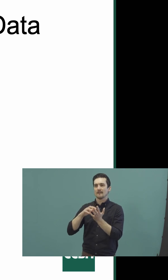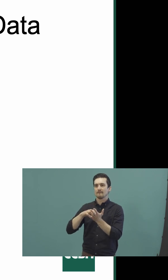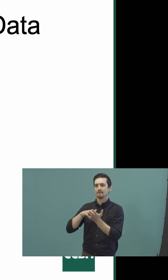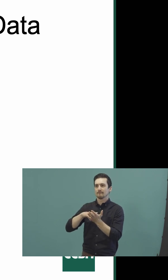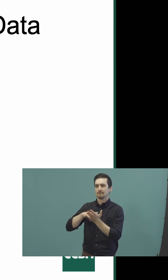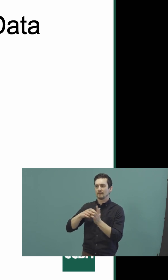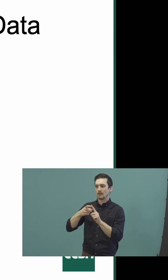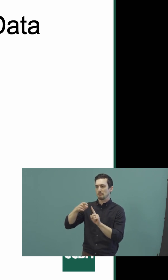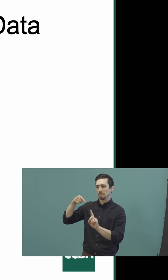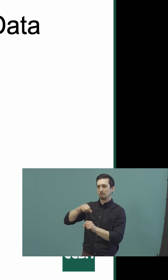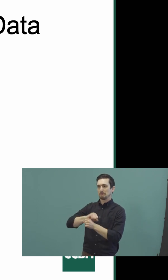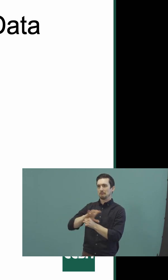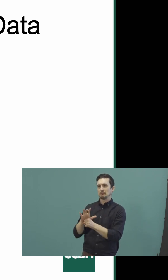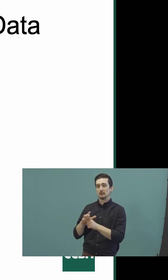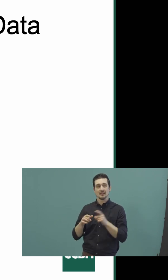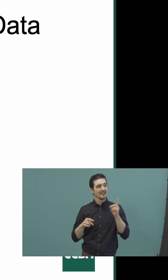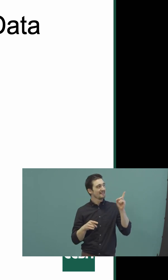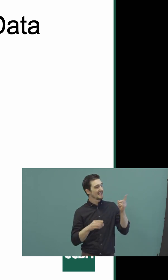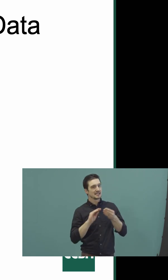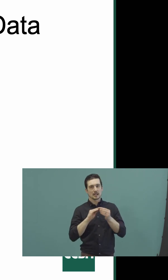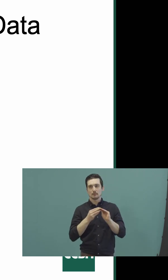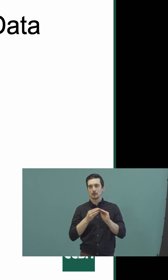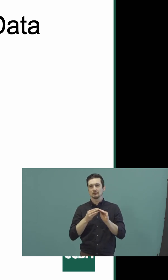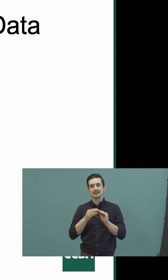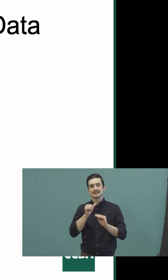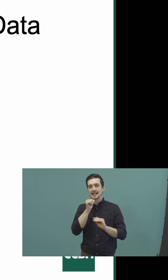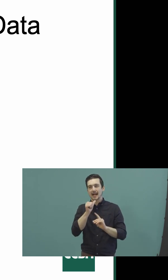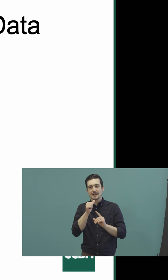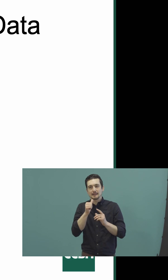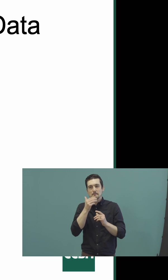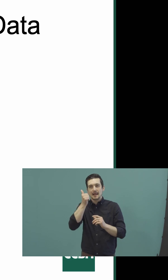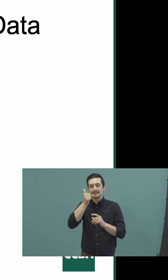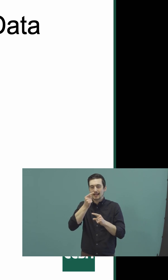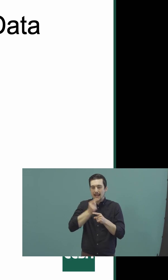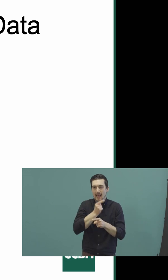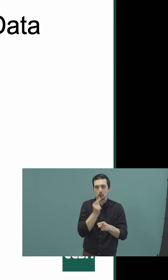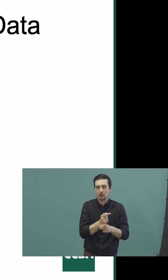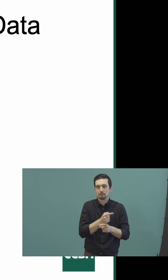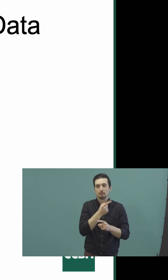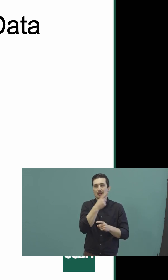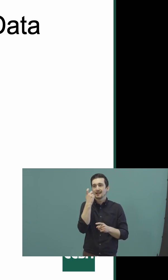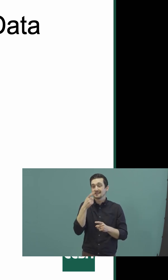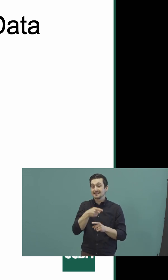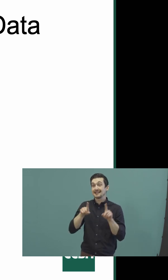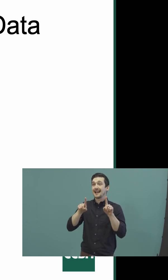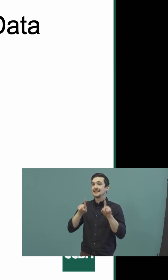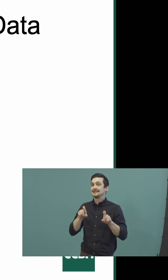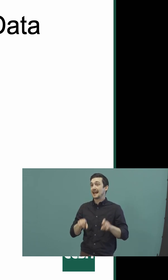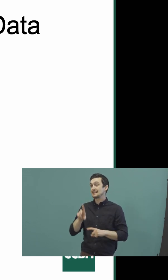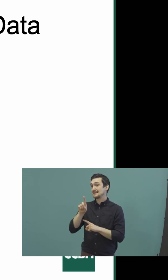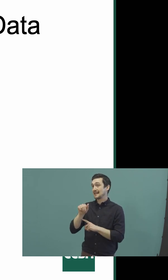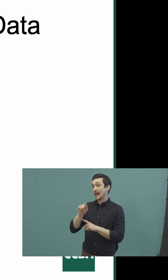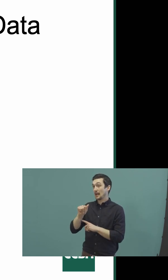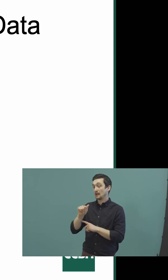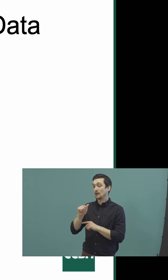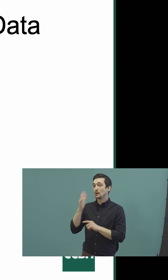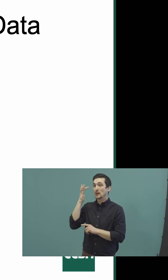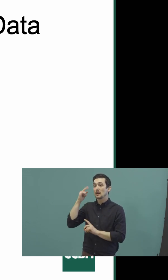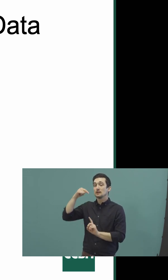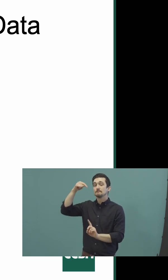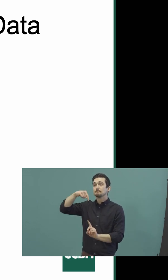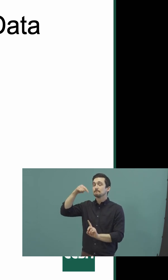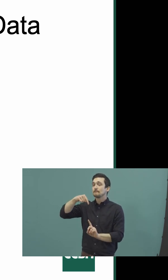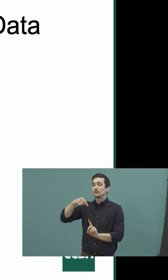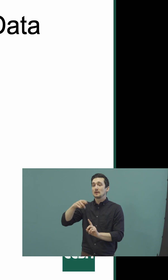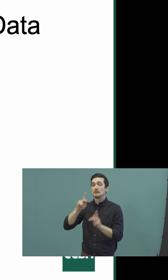skewed a little bit because the people who have been tested, this is test data, those people have been in the hospital, so